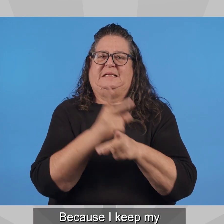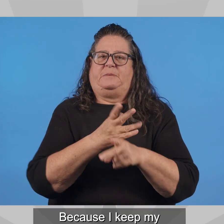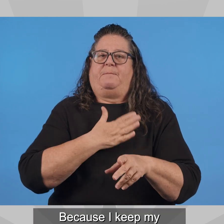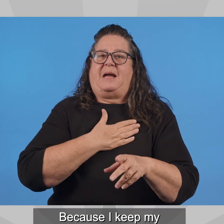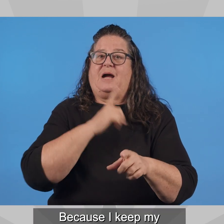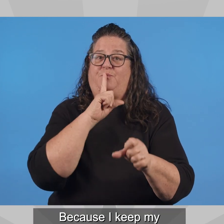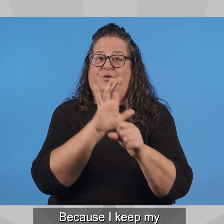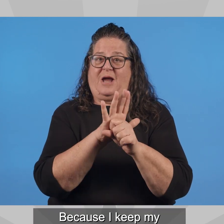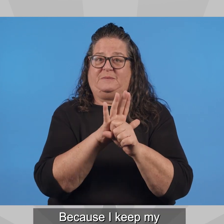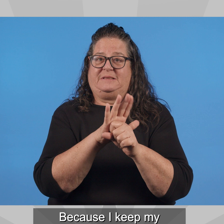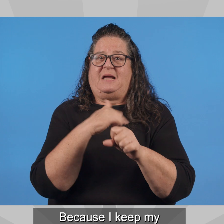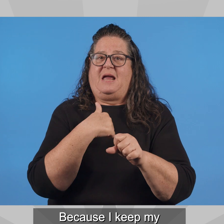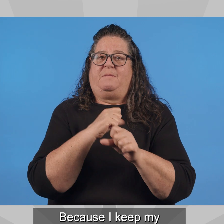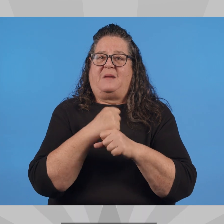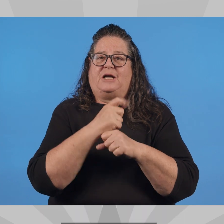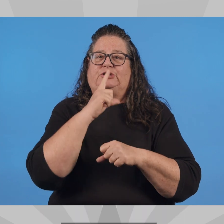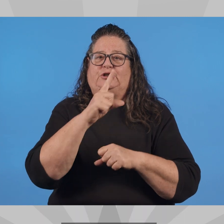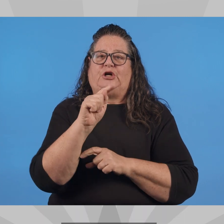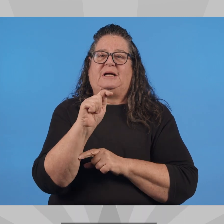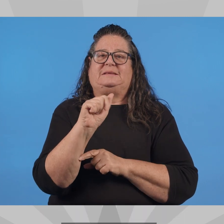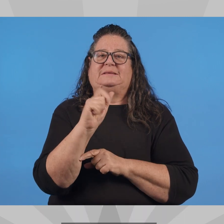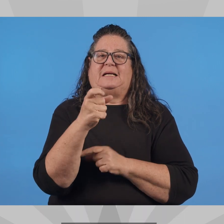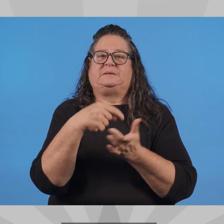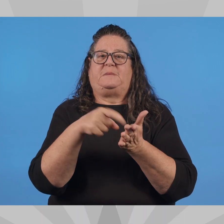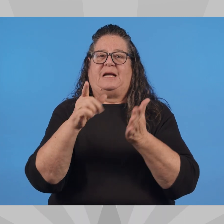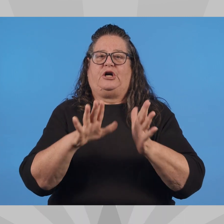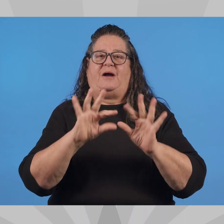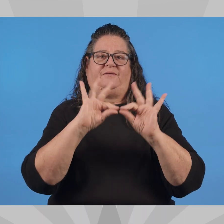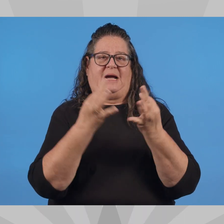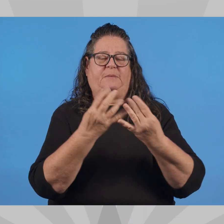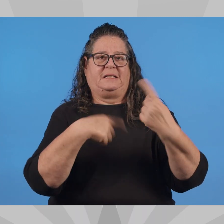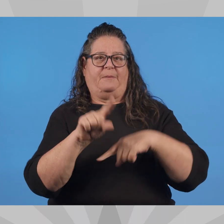I keep my promises and put taxpayers and families first.